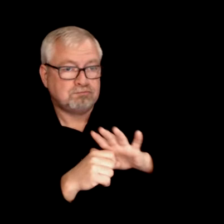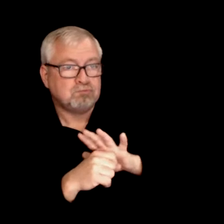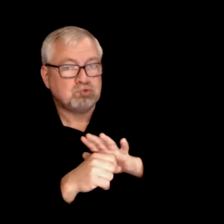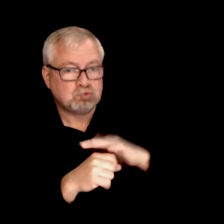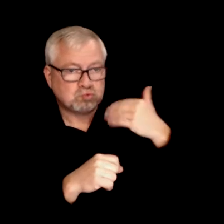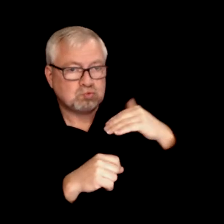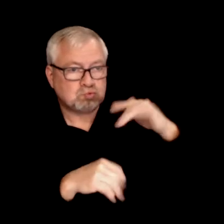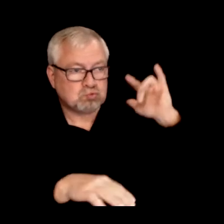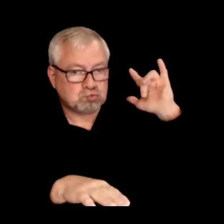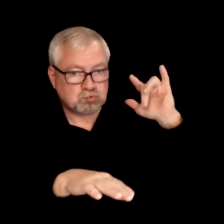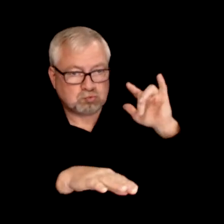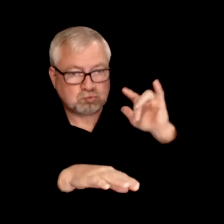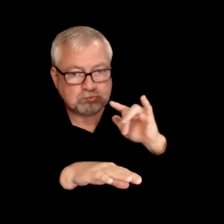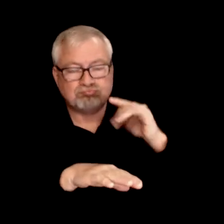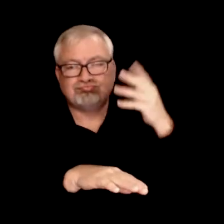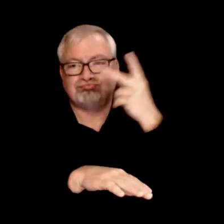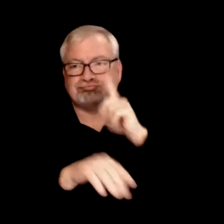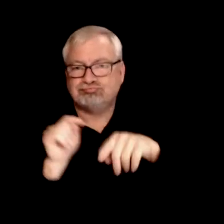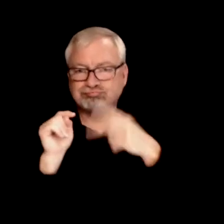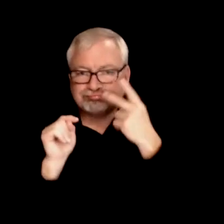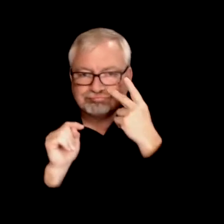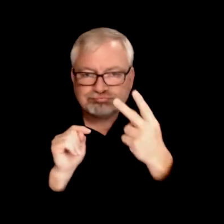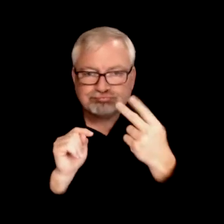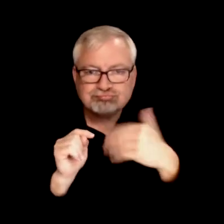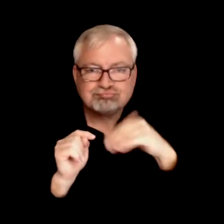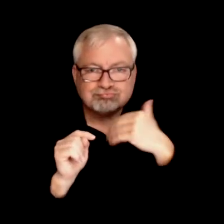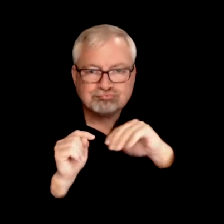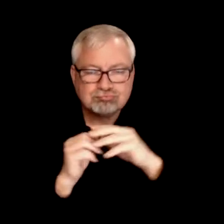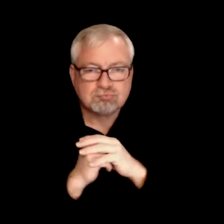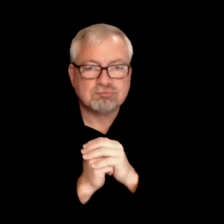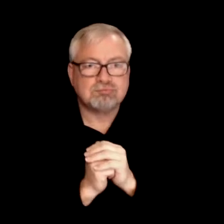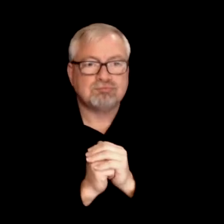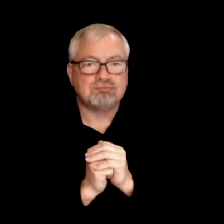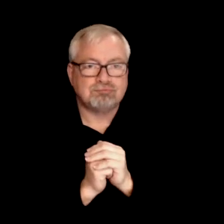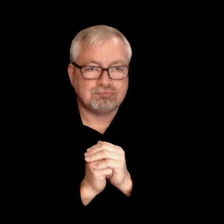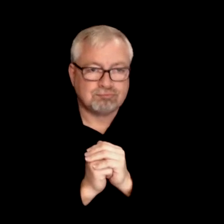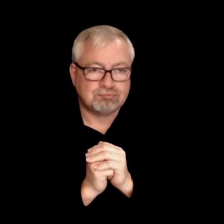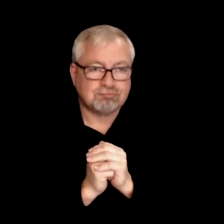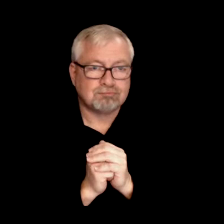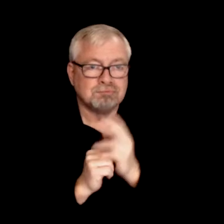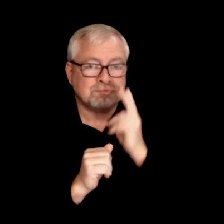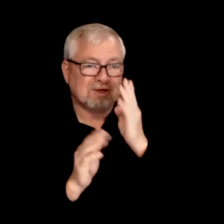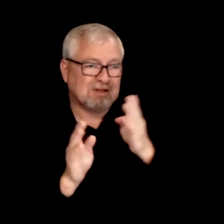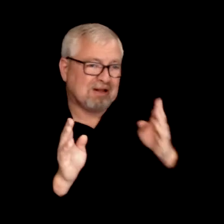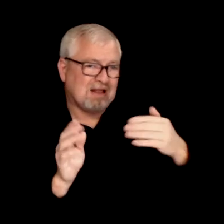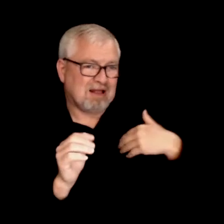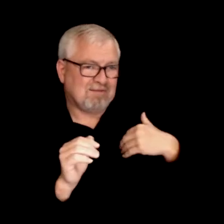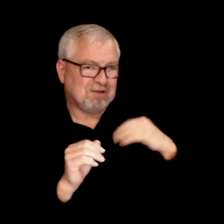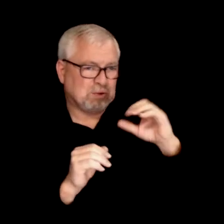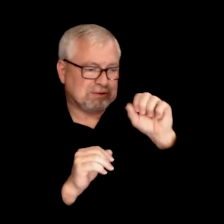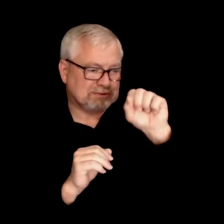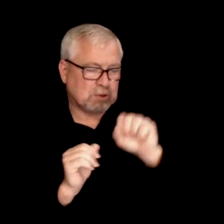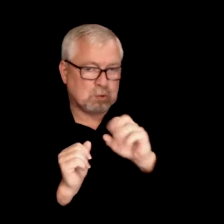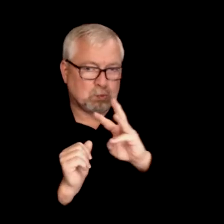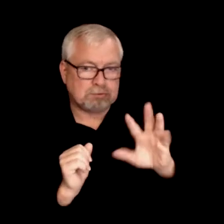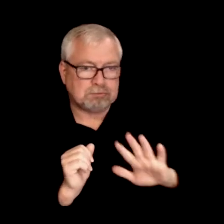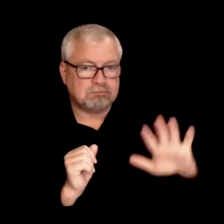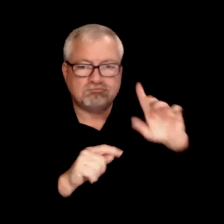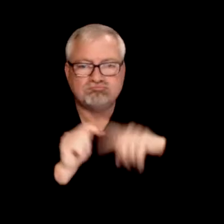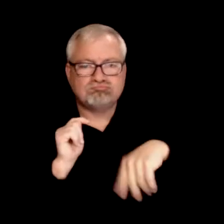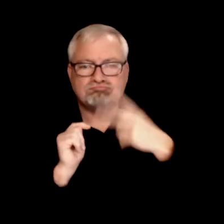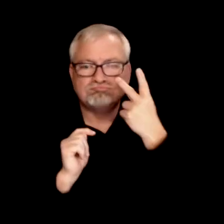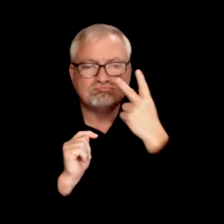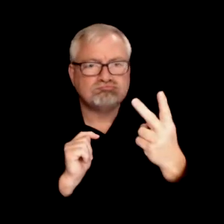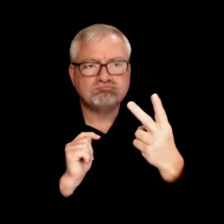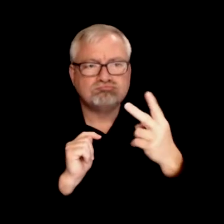hour. We continue to see near zero visibility across southwestern Minnesota, and of course that indicates why travel is not advised in